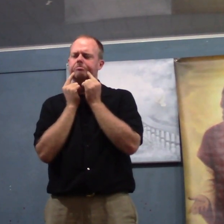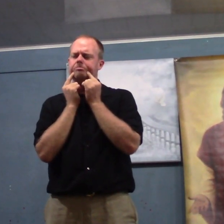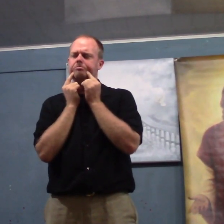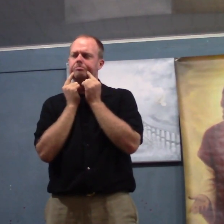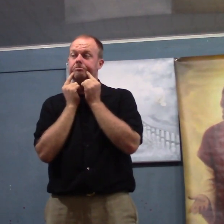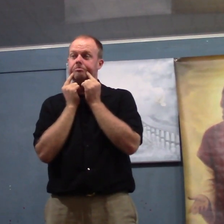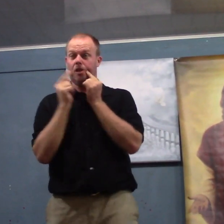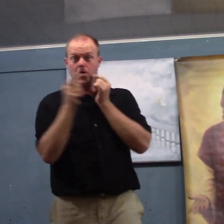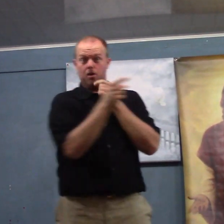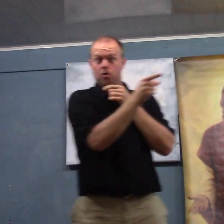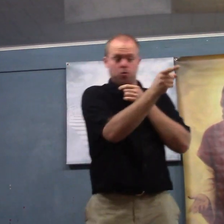face.